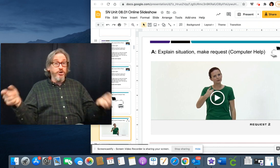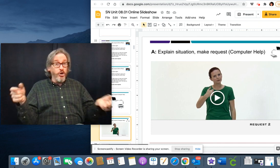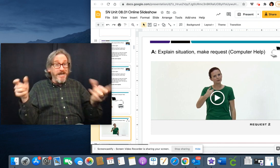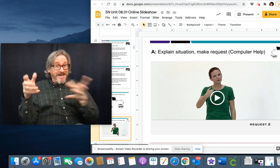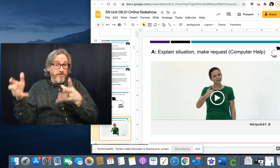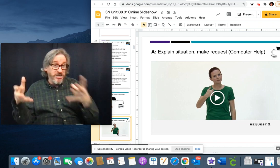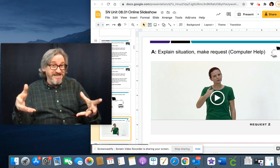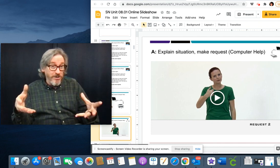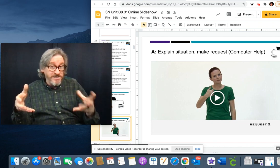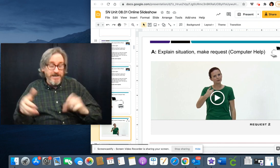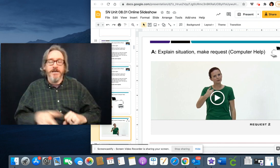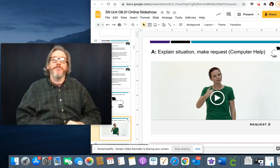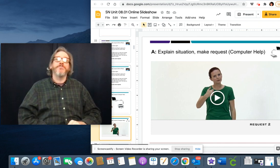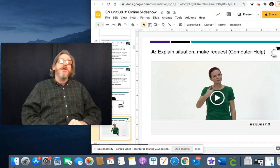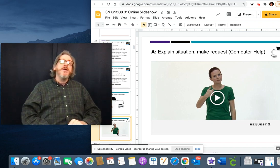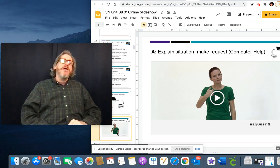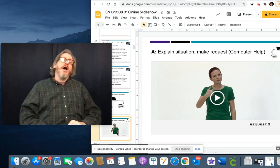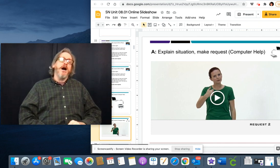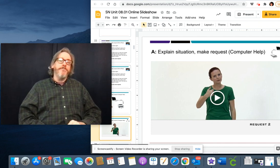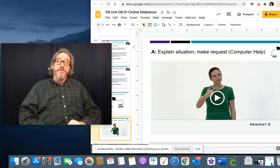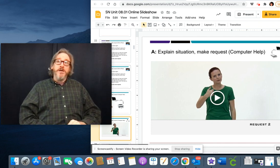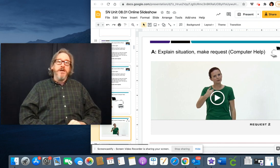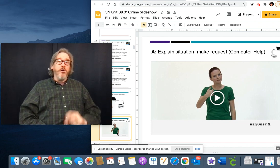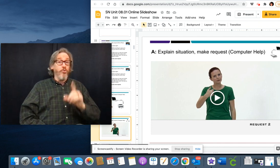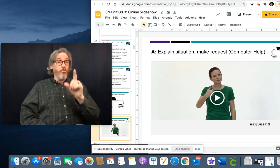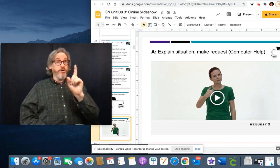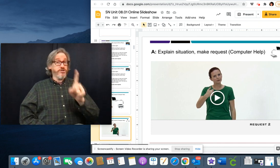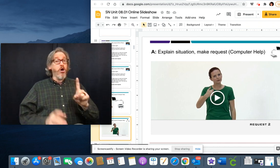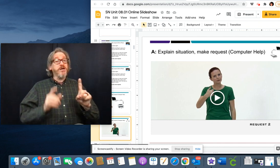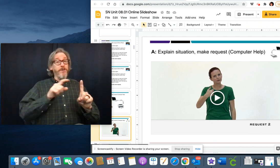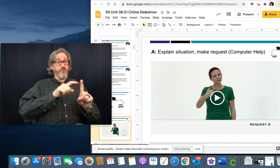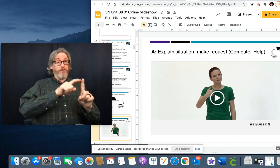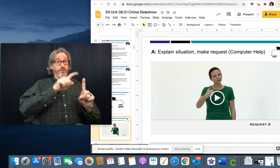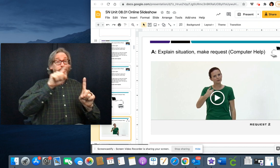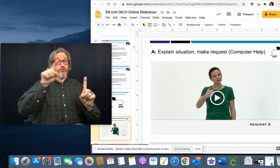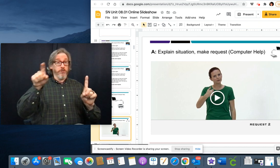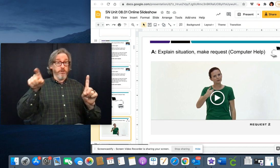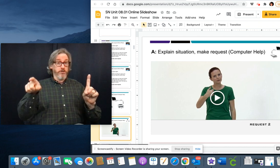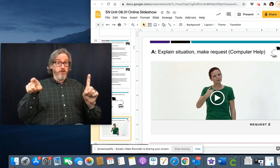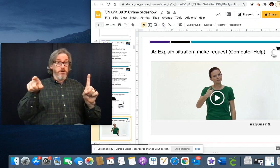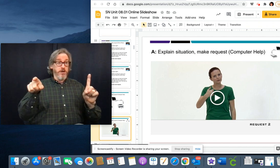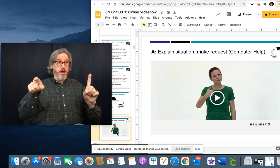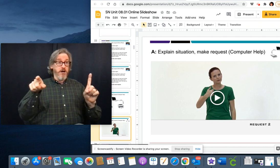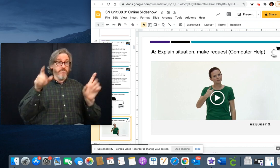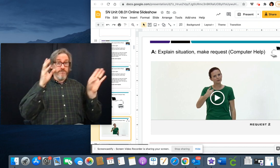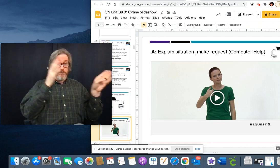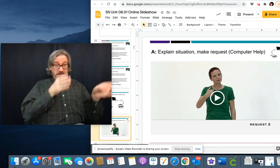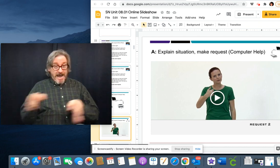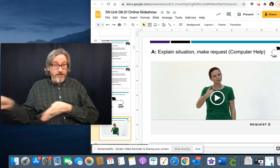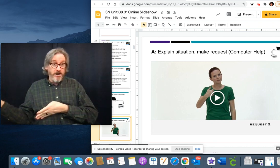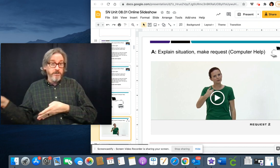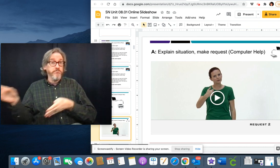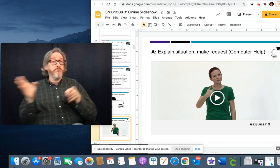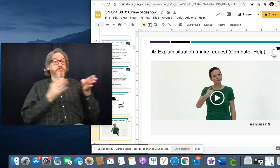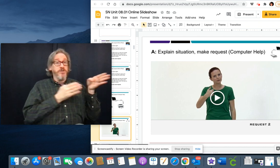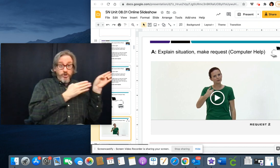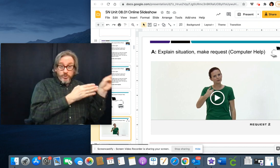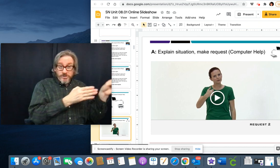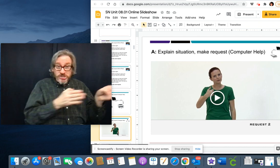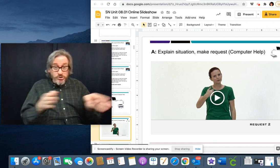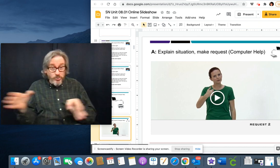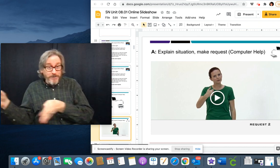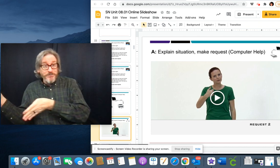needs to hook it up. She needs help setting it up. We talked about the plural of plan, right?